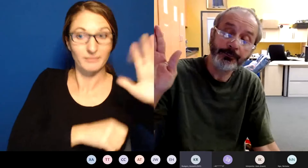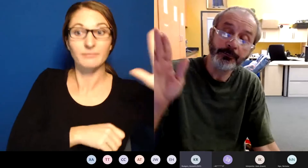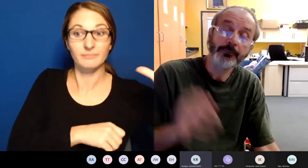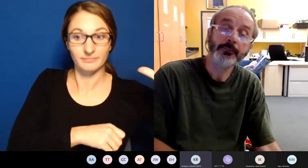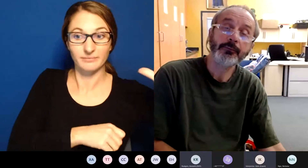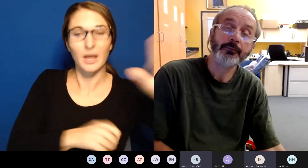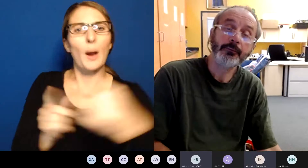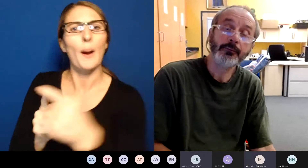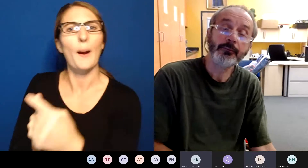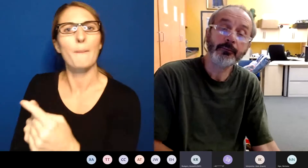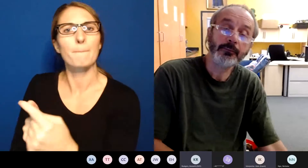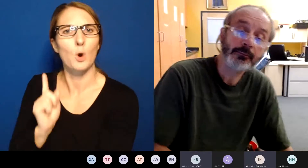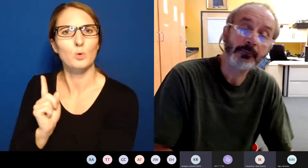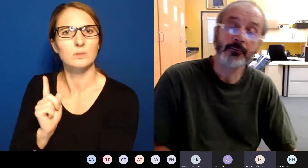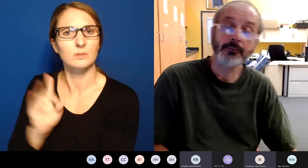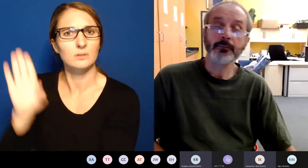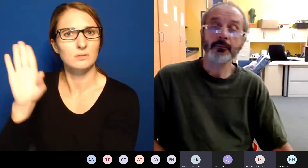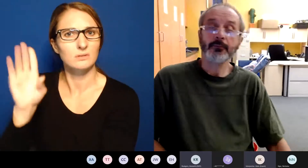All those opposed? Aye.